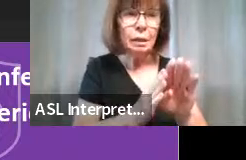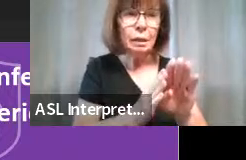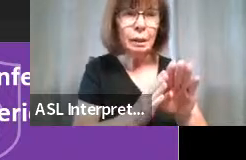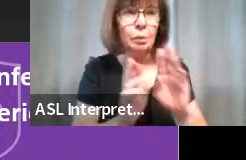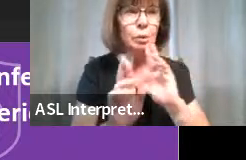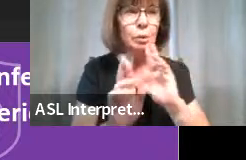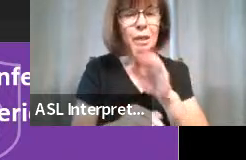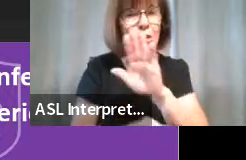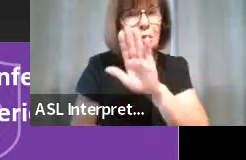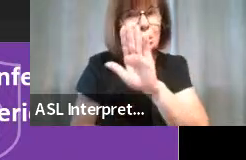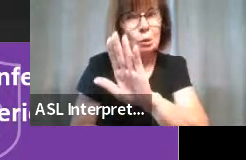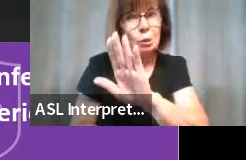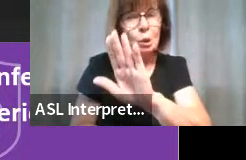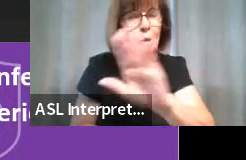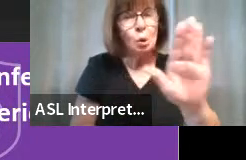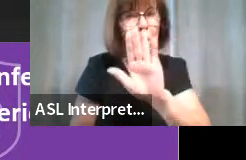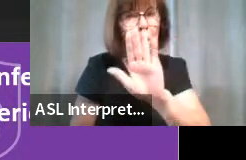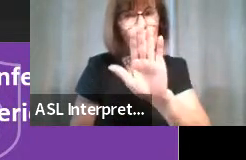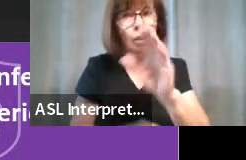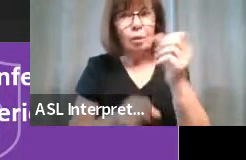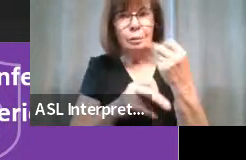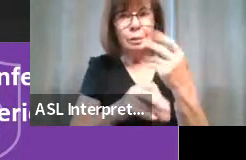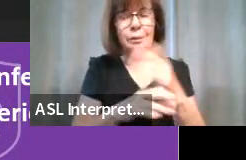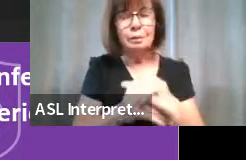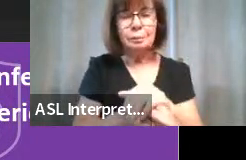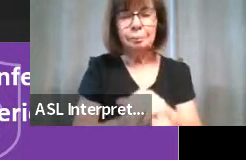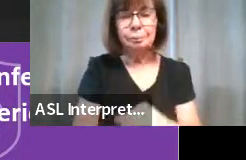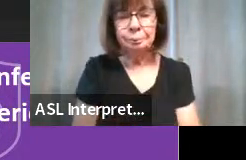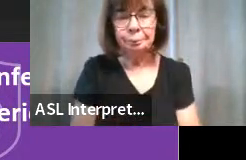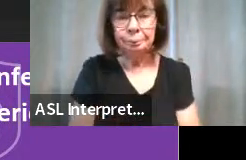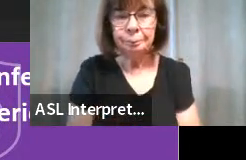passing it to Kayeb. Kayeb, I'm here if you'd like me to cover any of these.